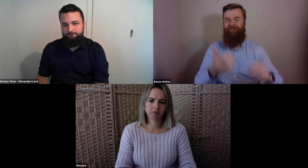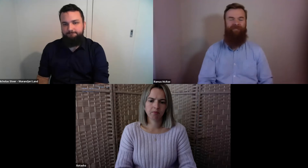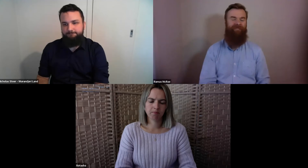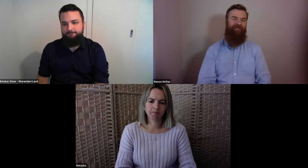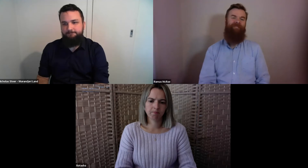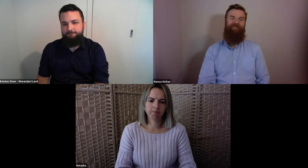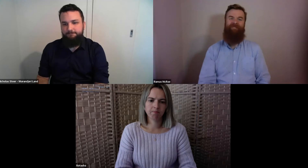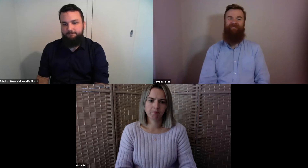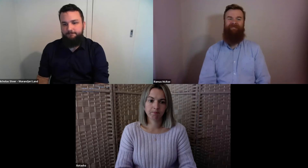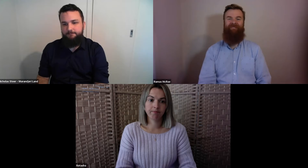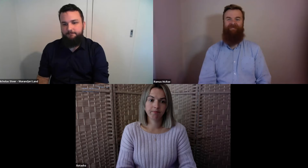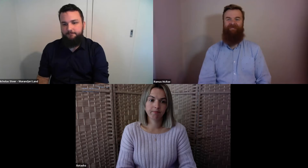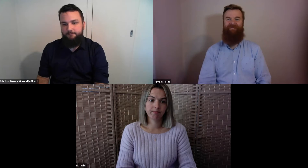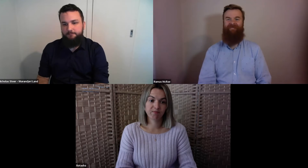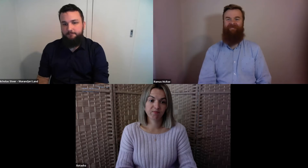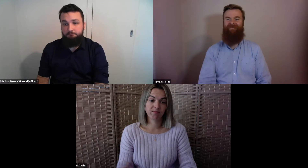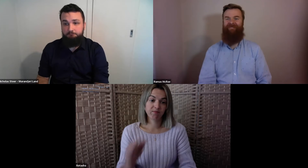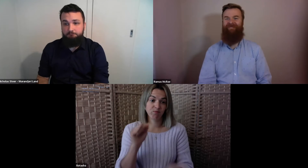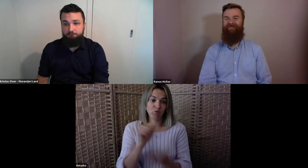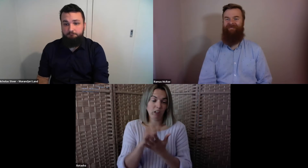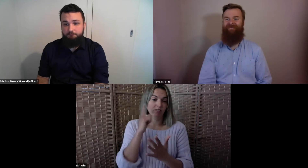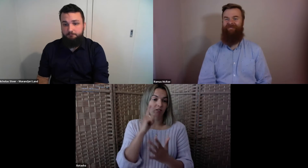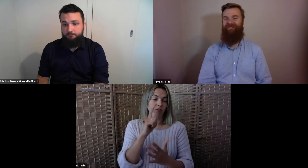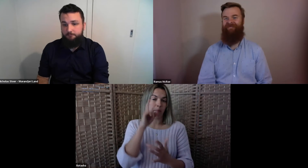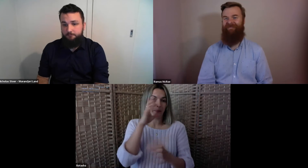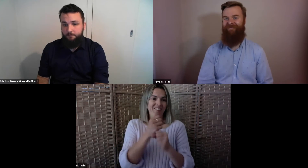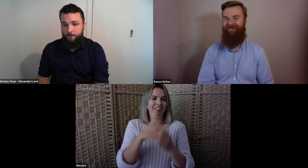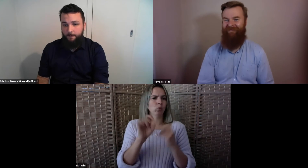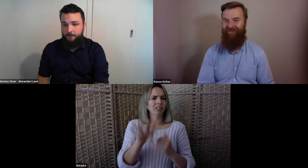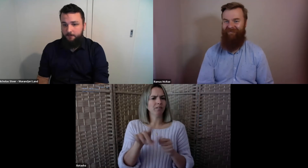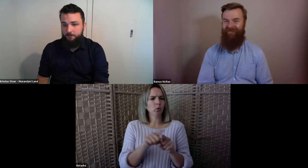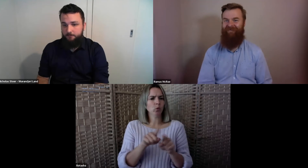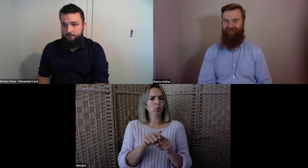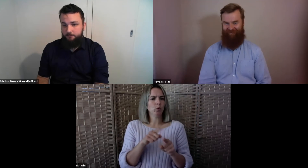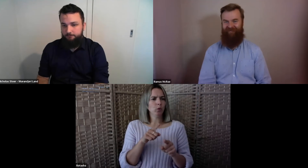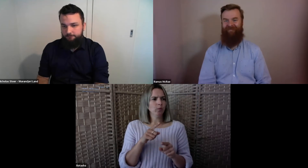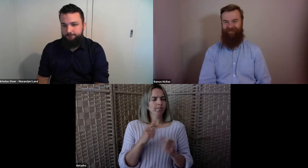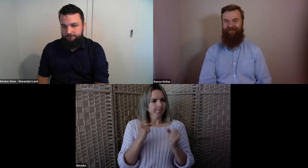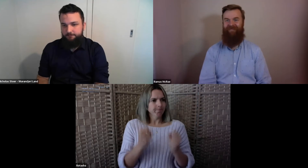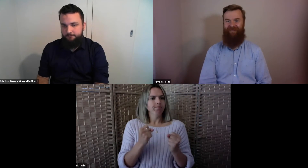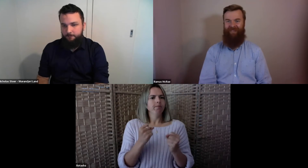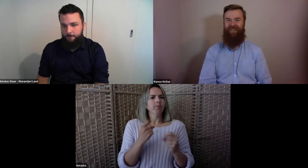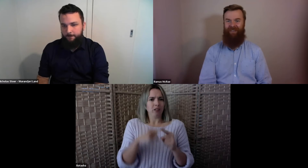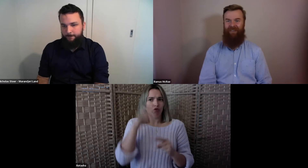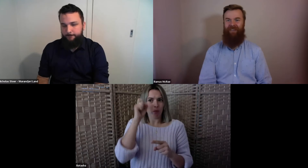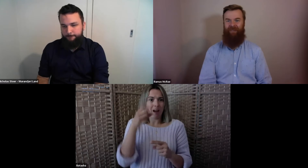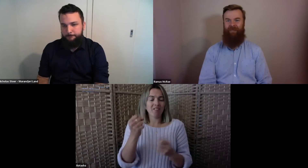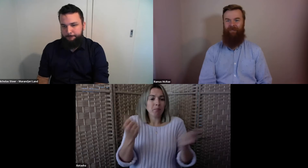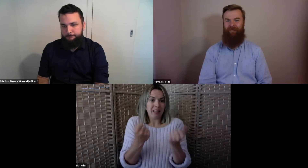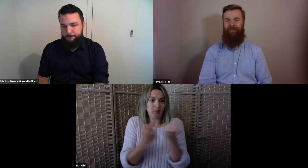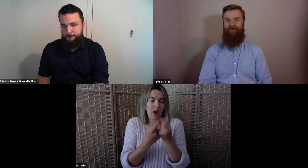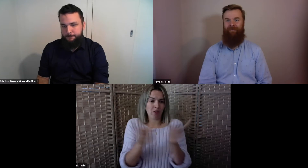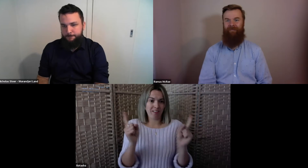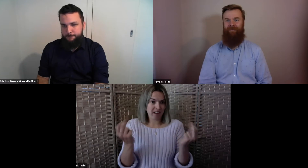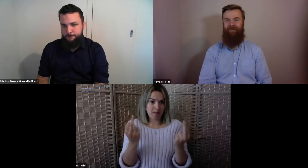that I suppose the employers may perceive if they're going to employ a deaf person. I agree. It's also about